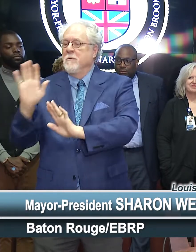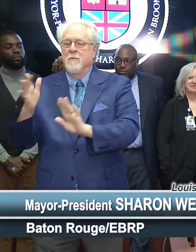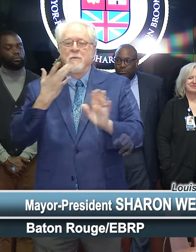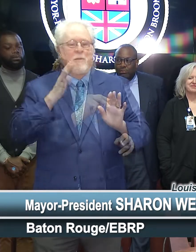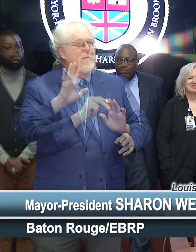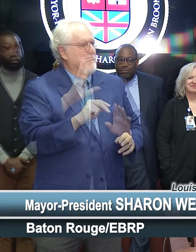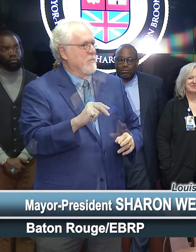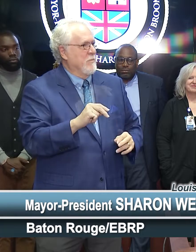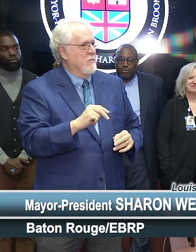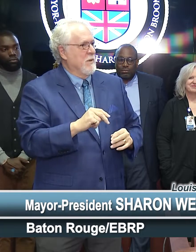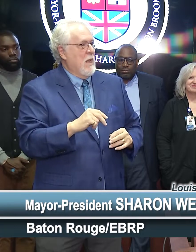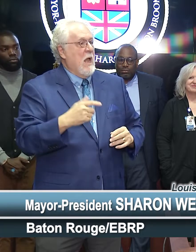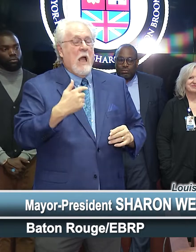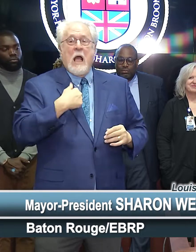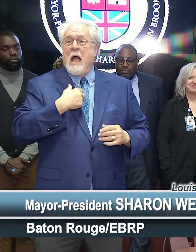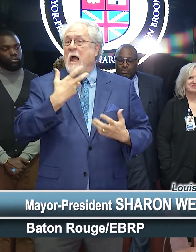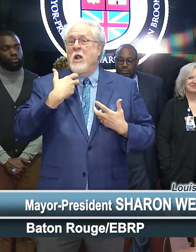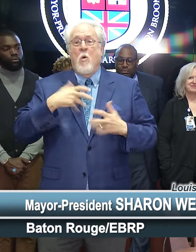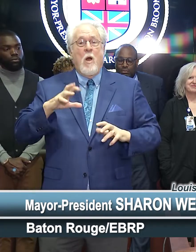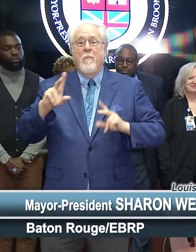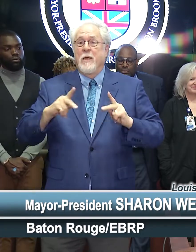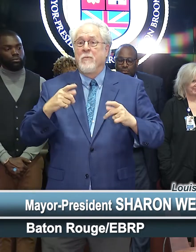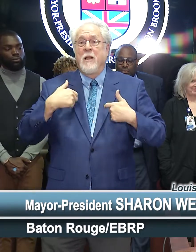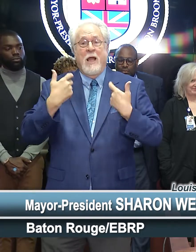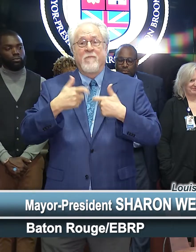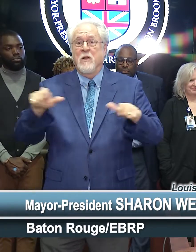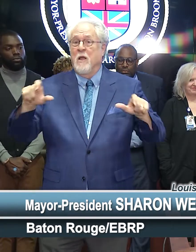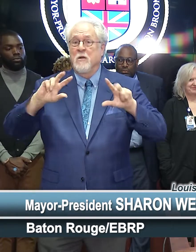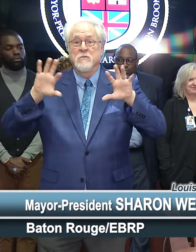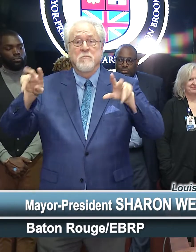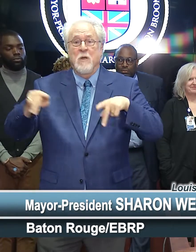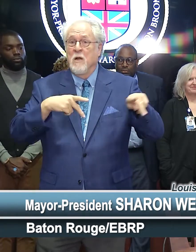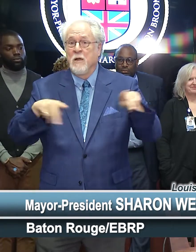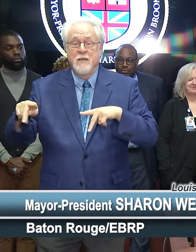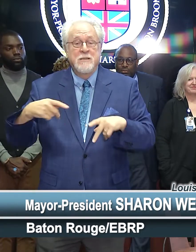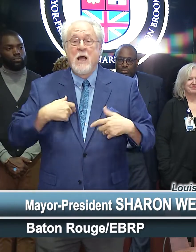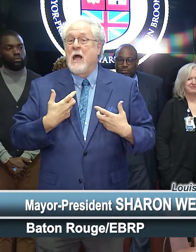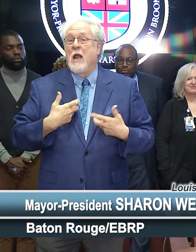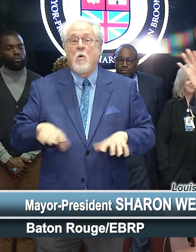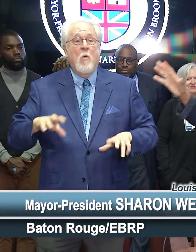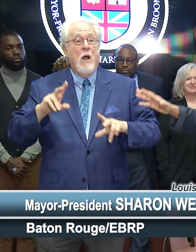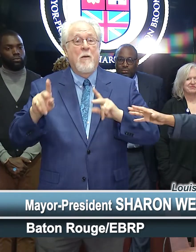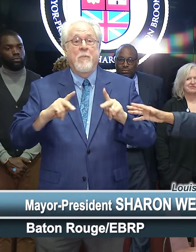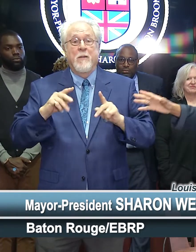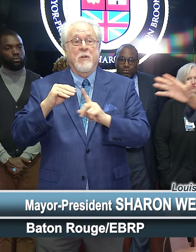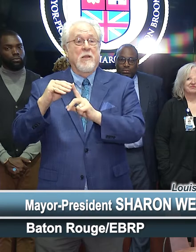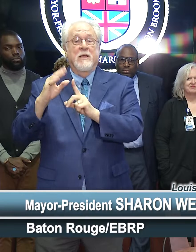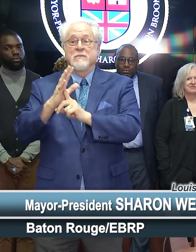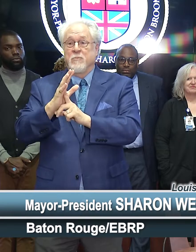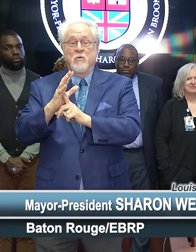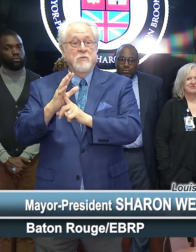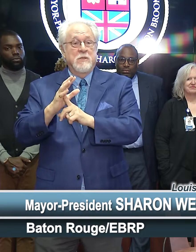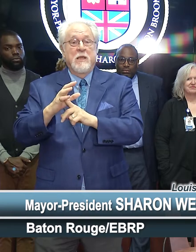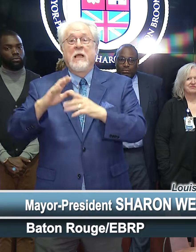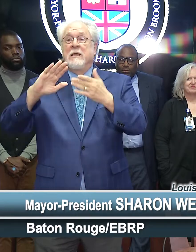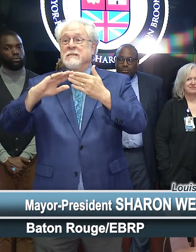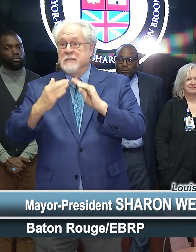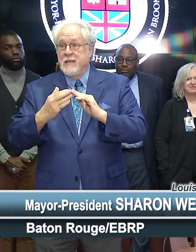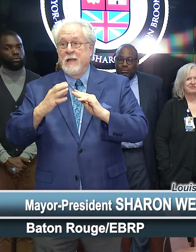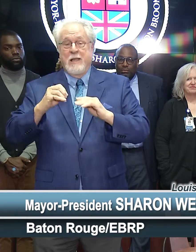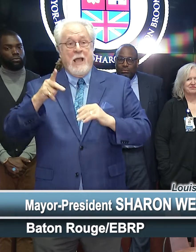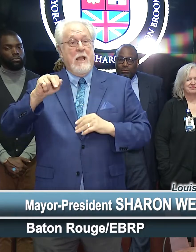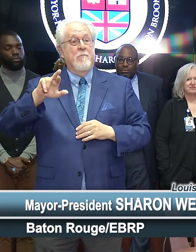say that. I don't want people having large gatherings. I don't want people exposing the city